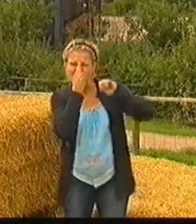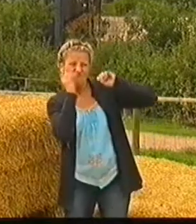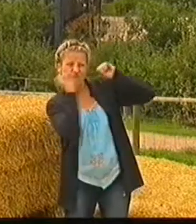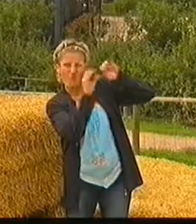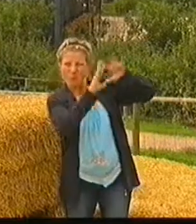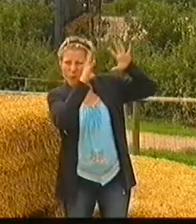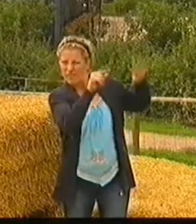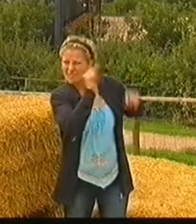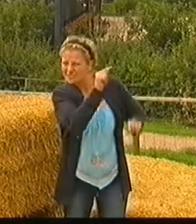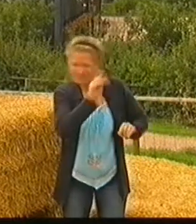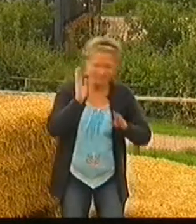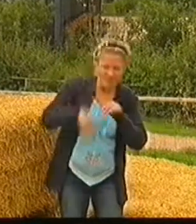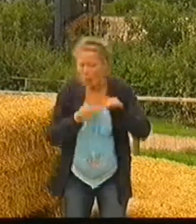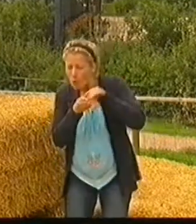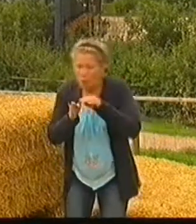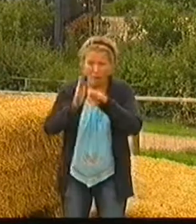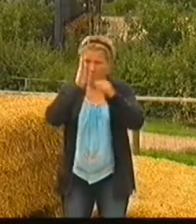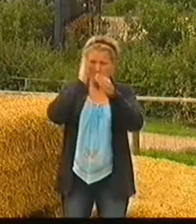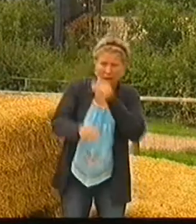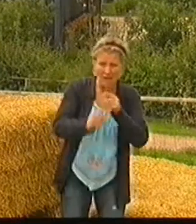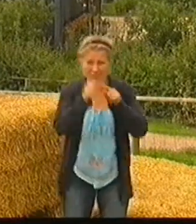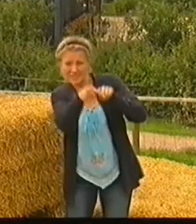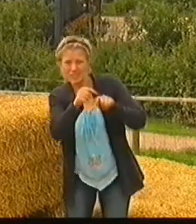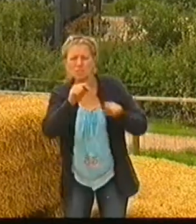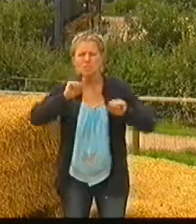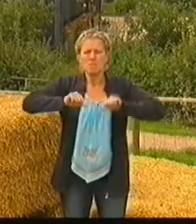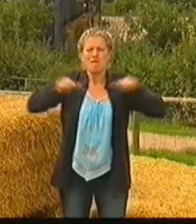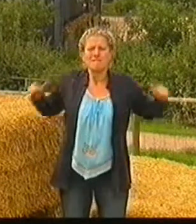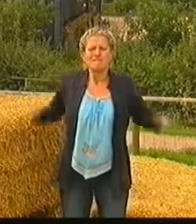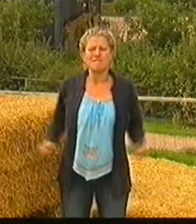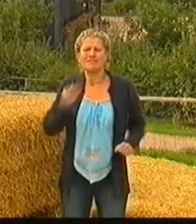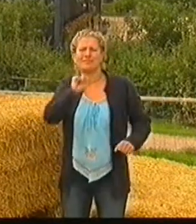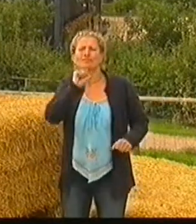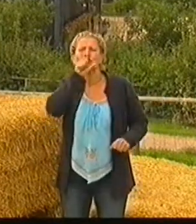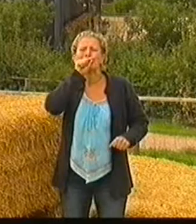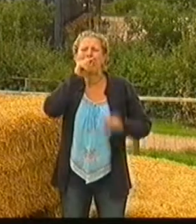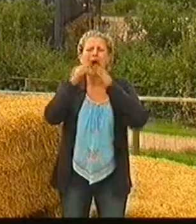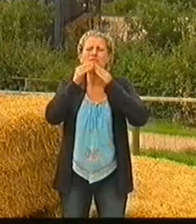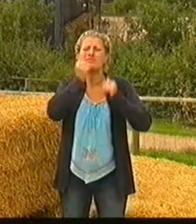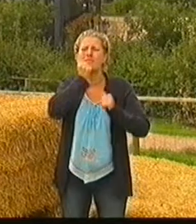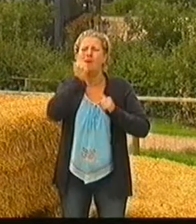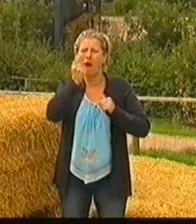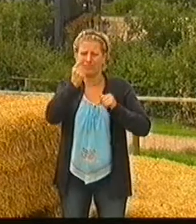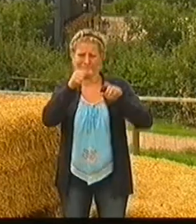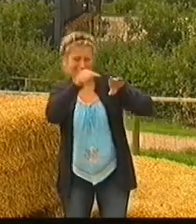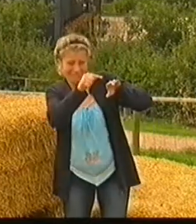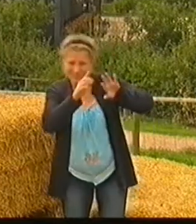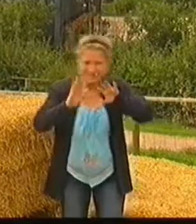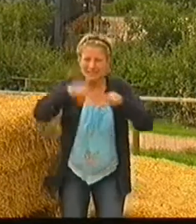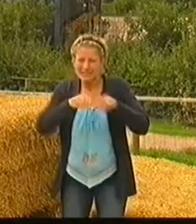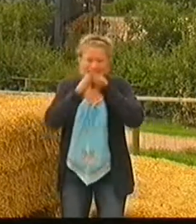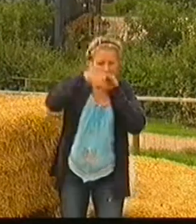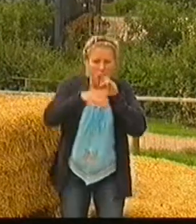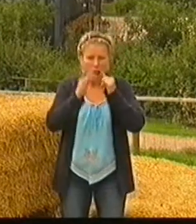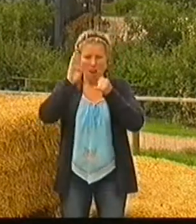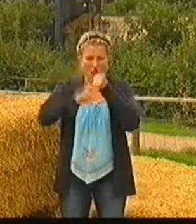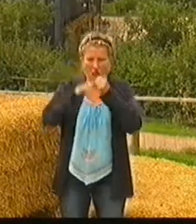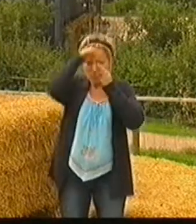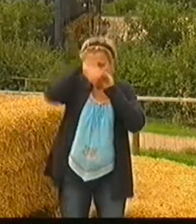mighty storehouse, past Boggis's chicken house #1, and then up the long home stretch where they knew Mrs. Fox would